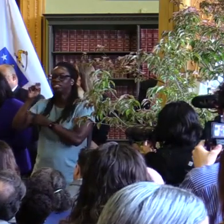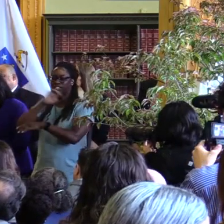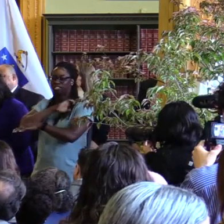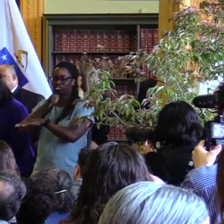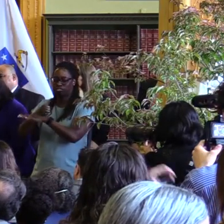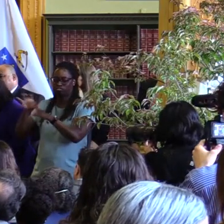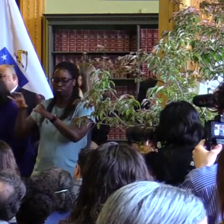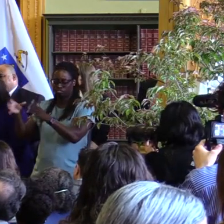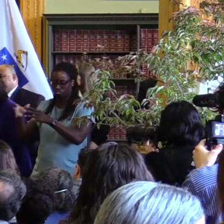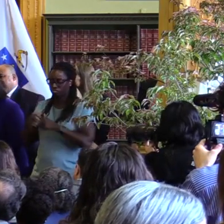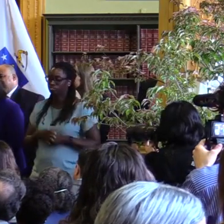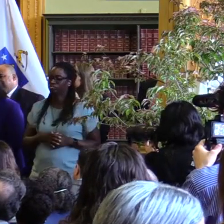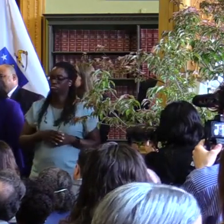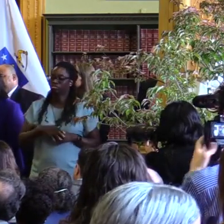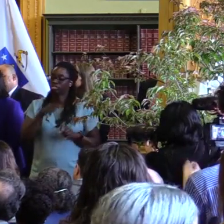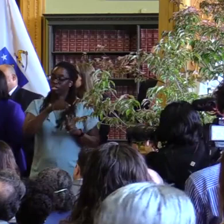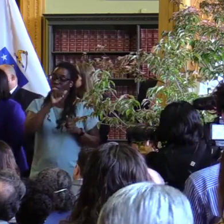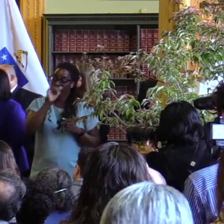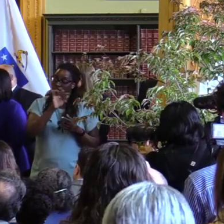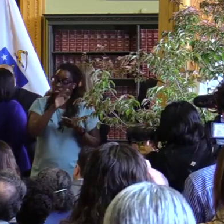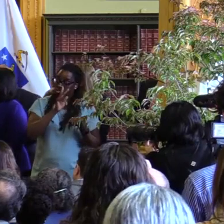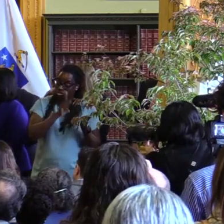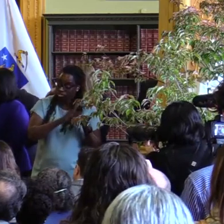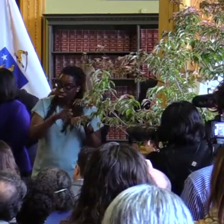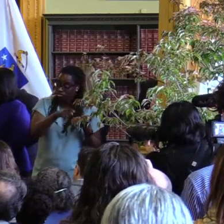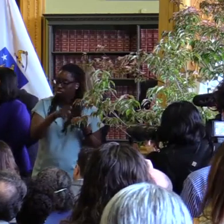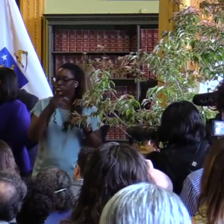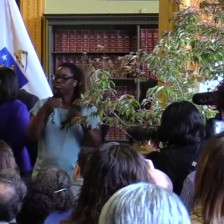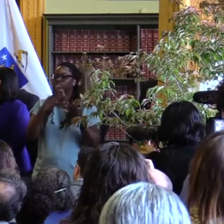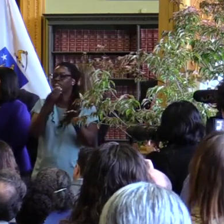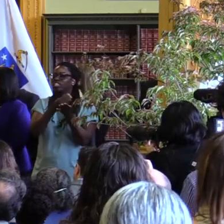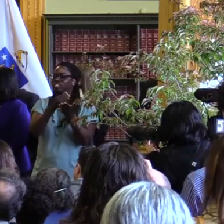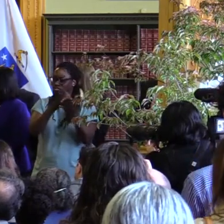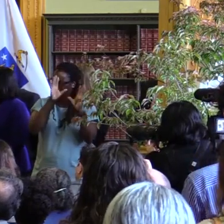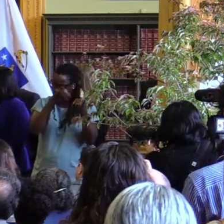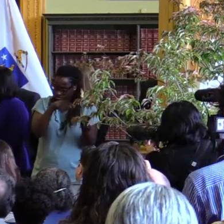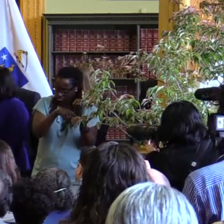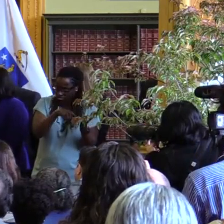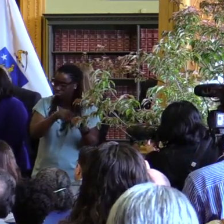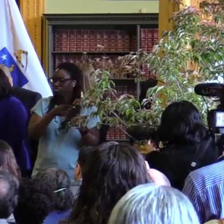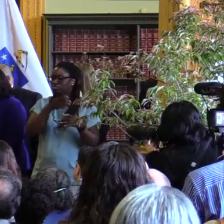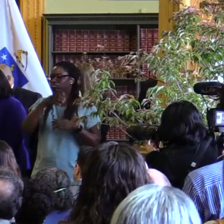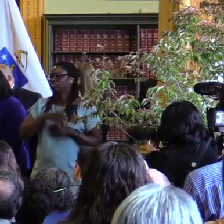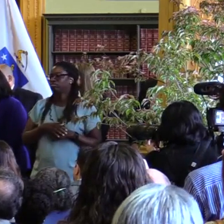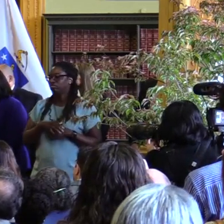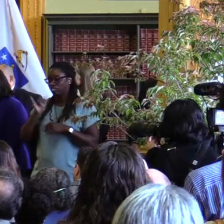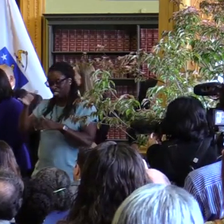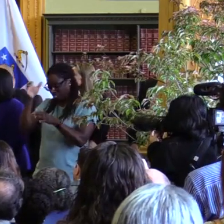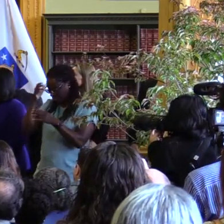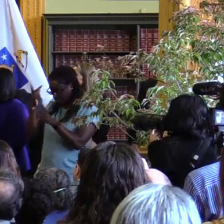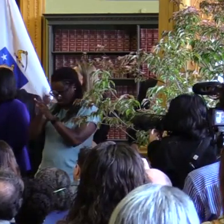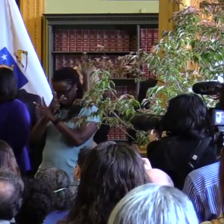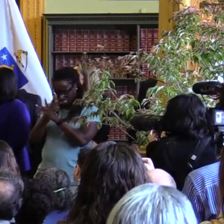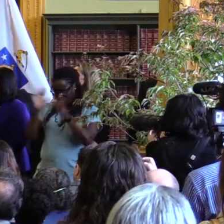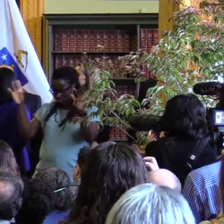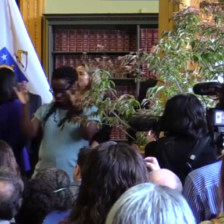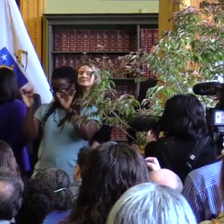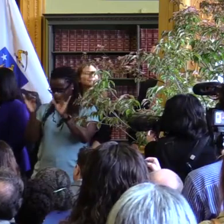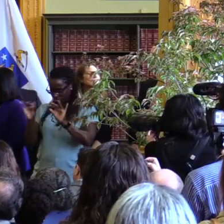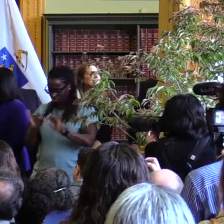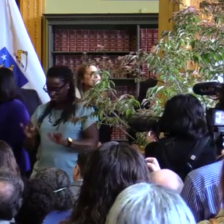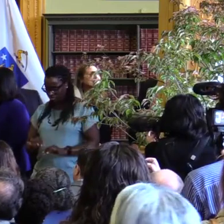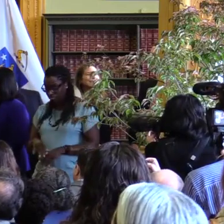Our ANF Secretary, Matt Gorkowitz, who's providing financial expertise as we navigate. Our Secretary of Housing and